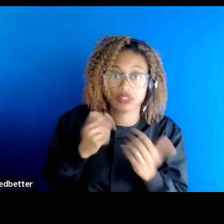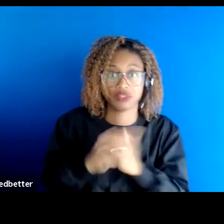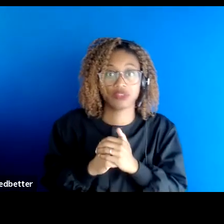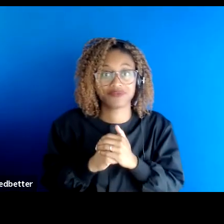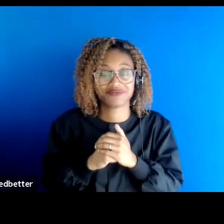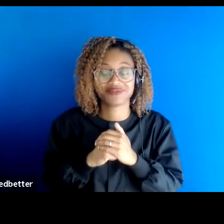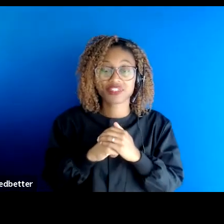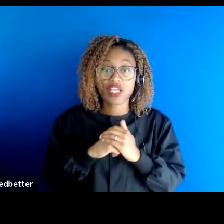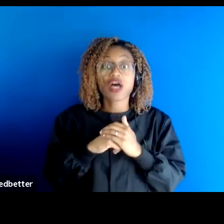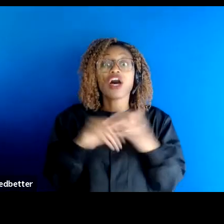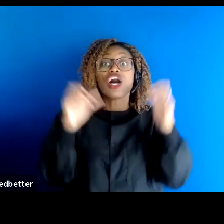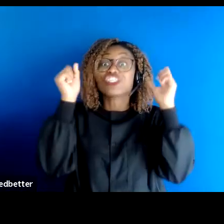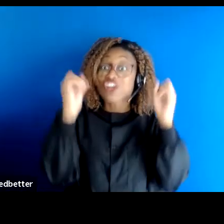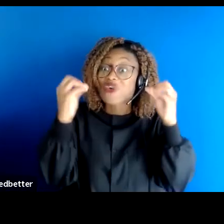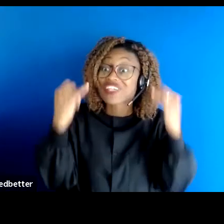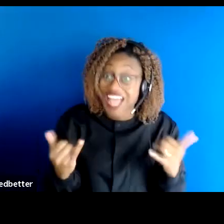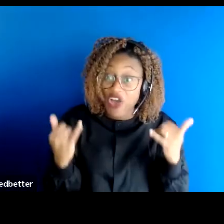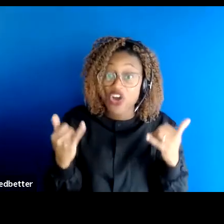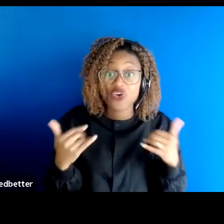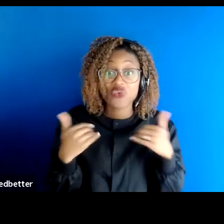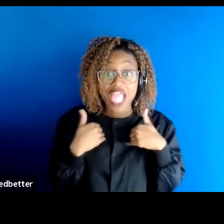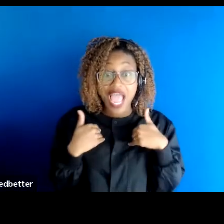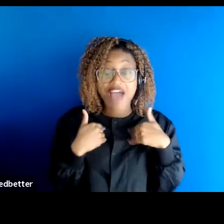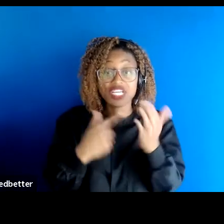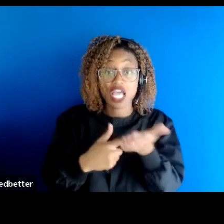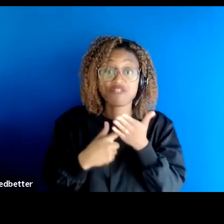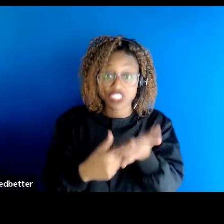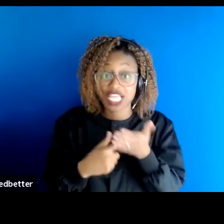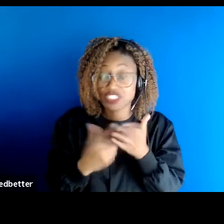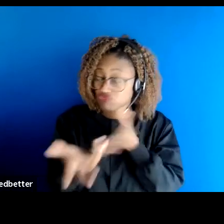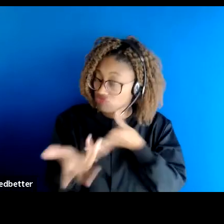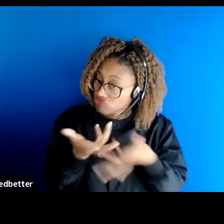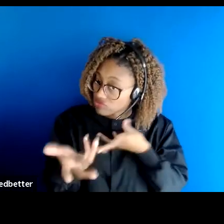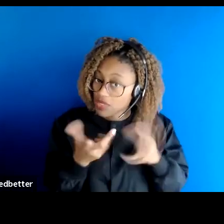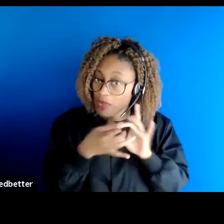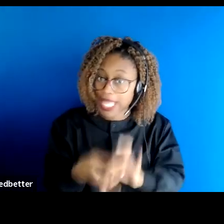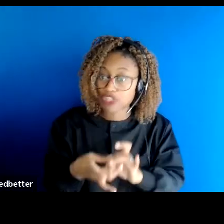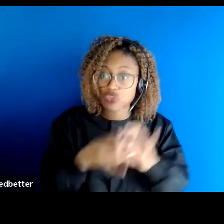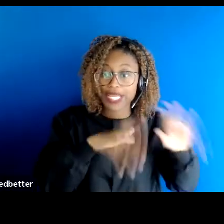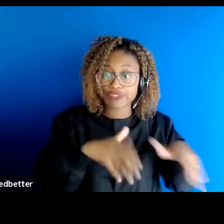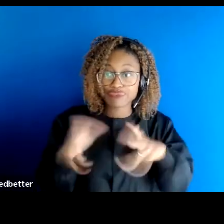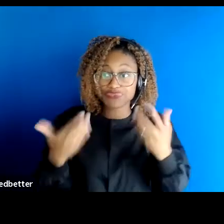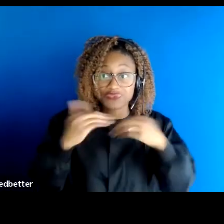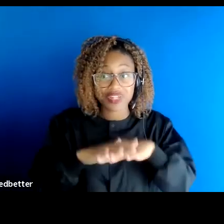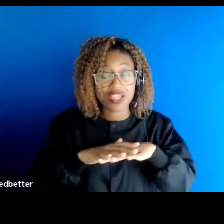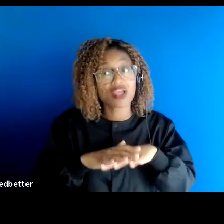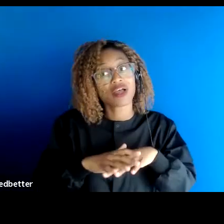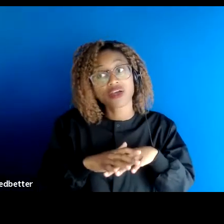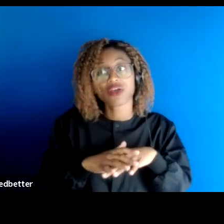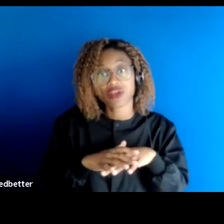So now when we have a conversation on intersectionality, it is a little bit, there's some people who kind of argue over